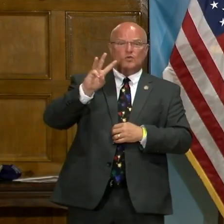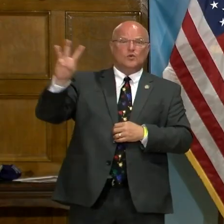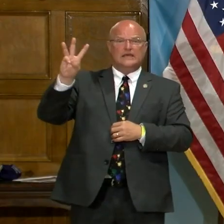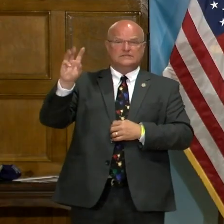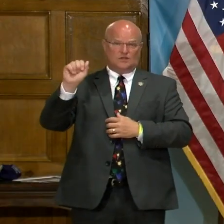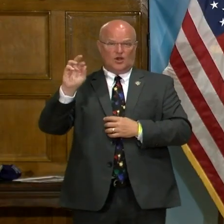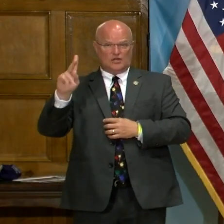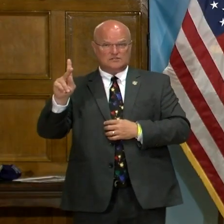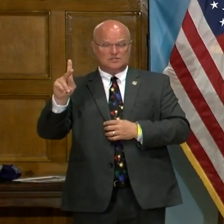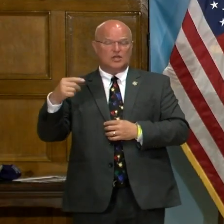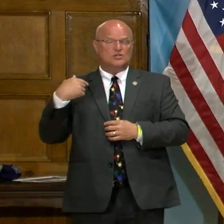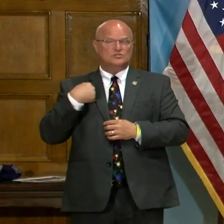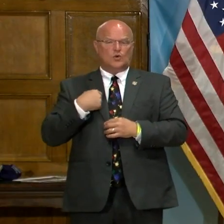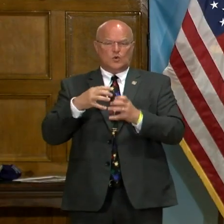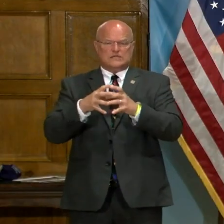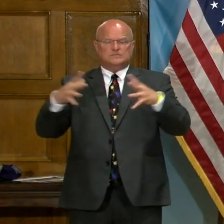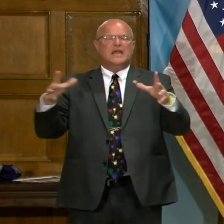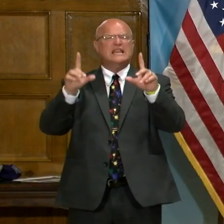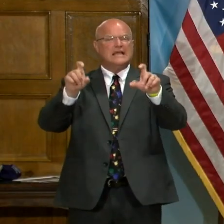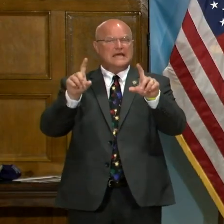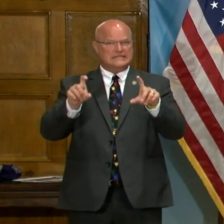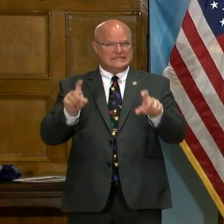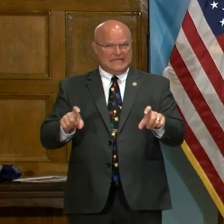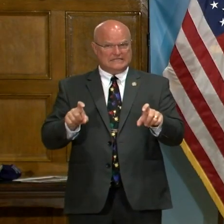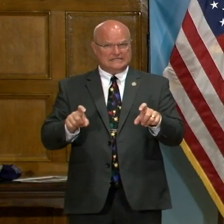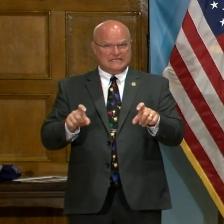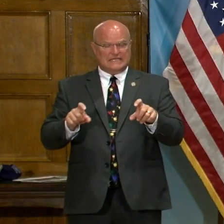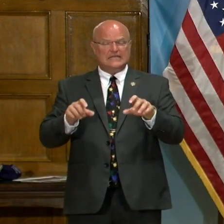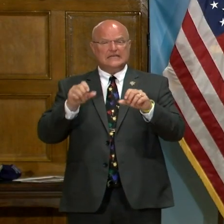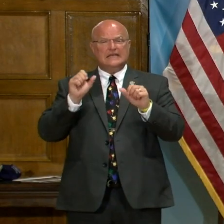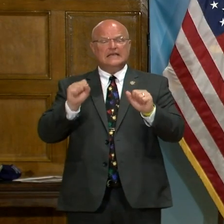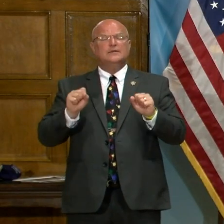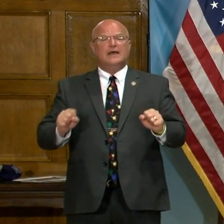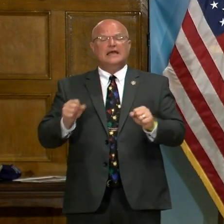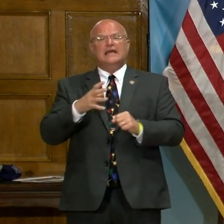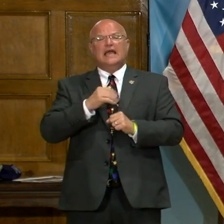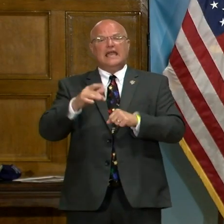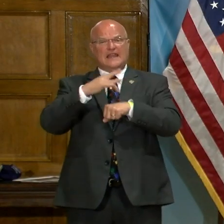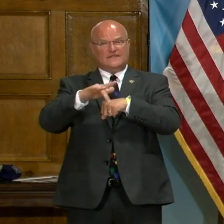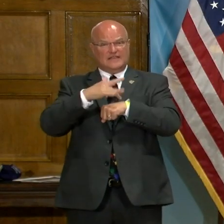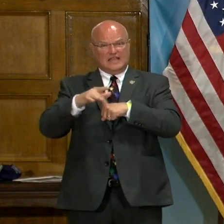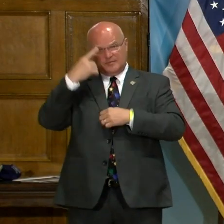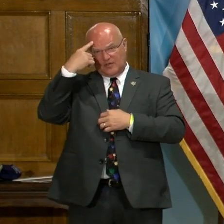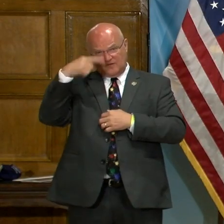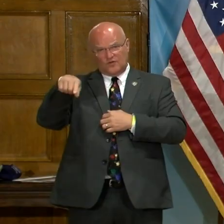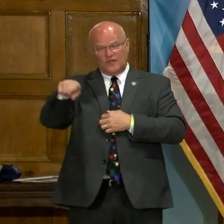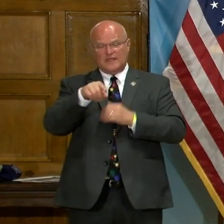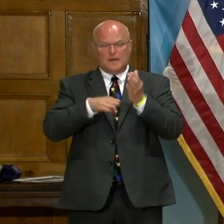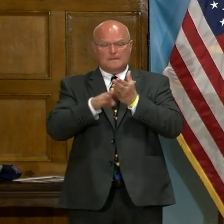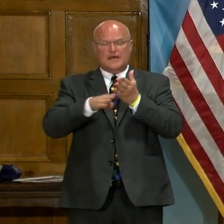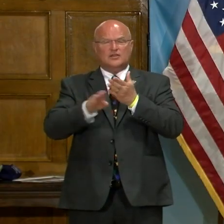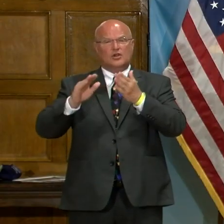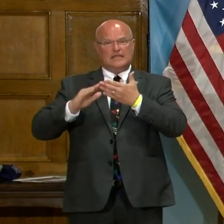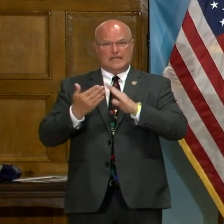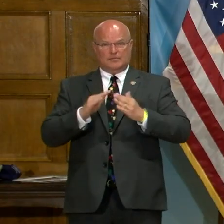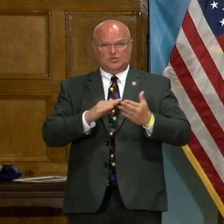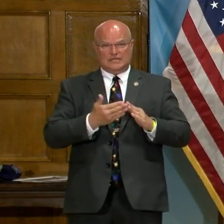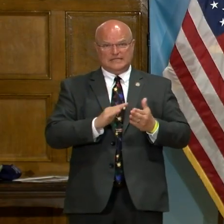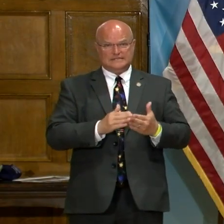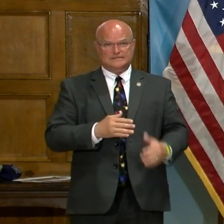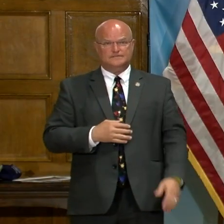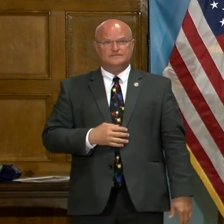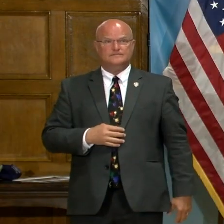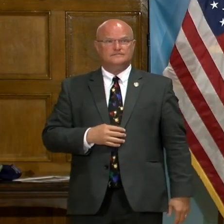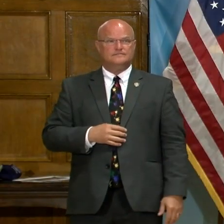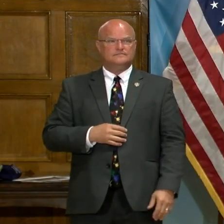Arkansas, and so we're expanding our testing capacity and availability for the minority community.